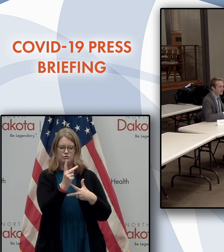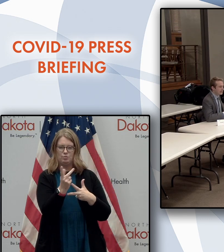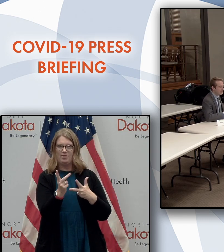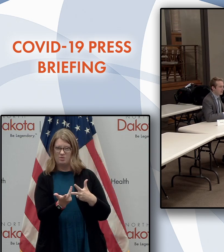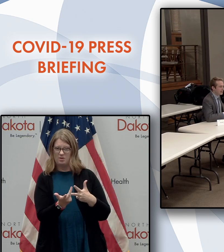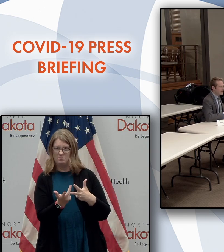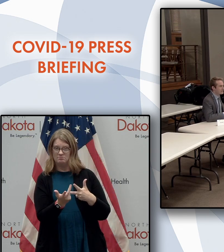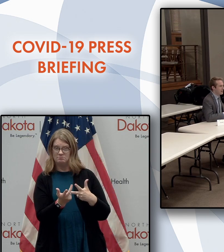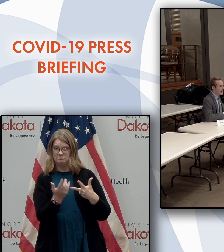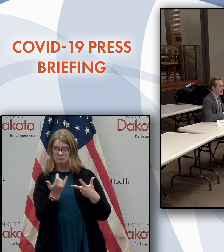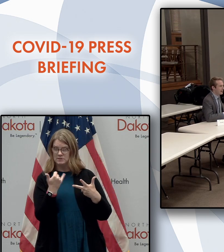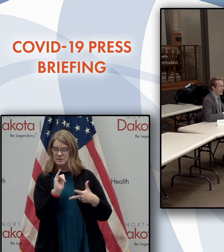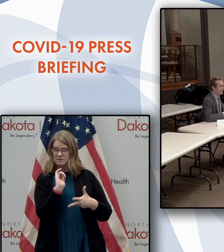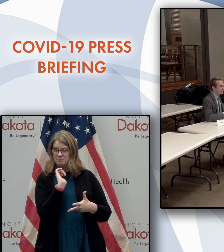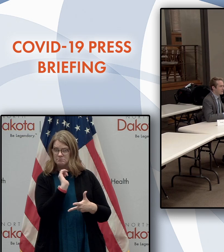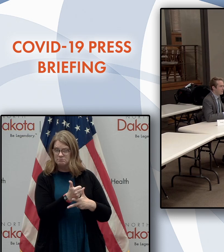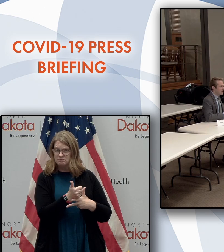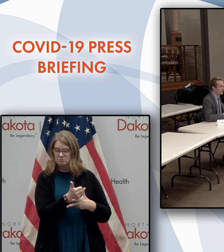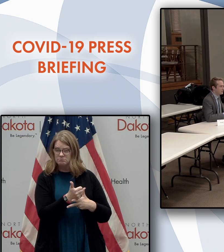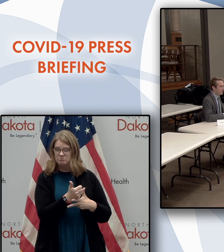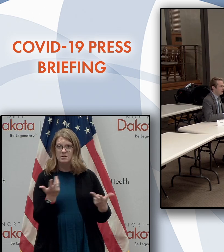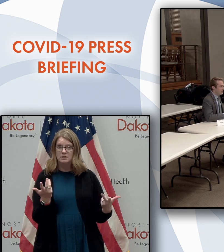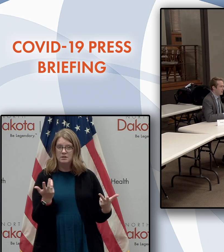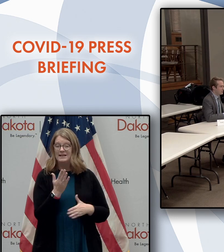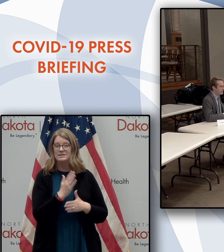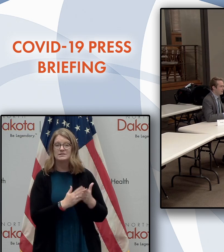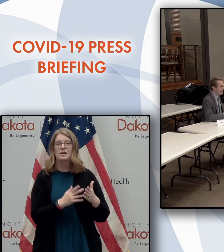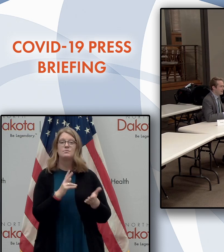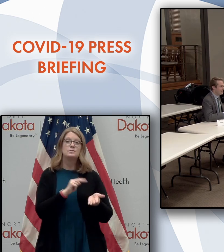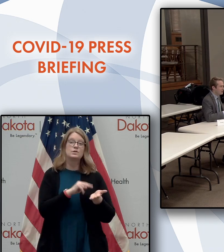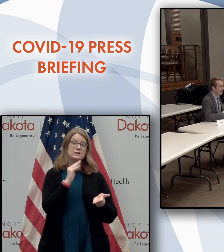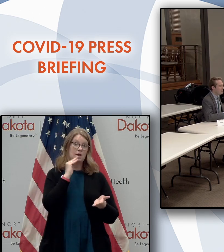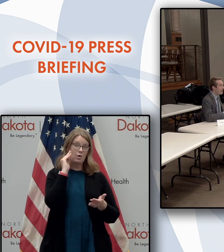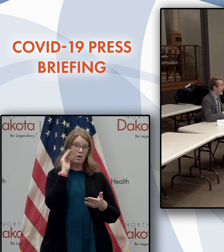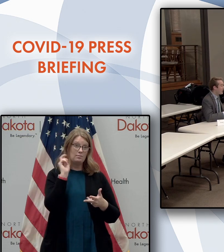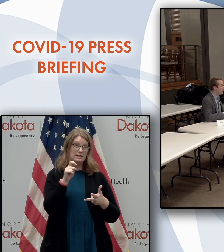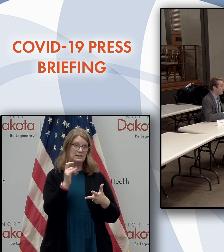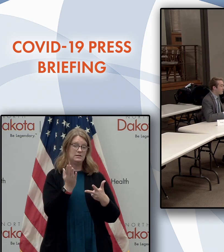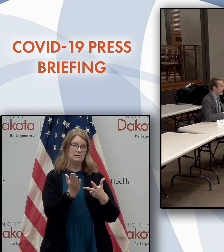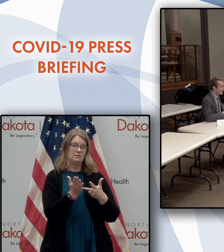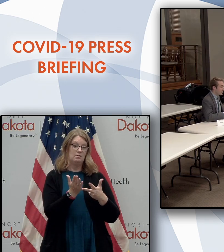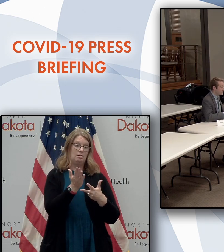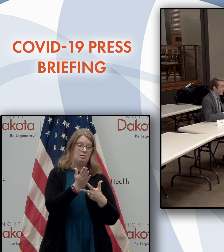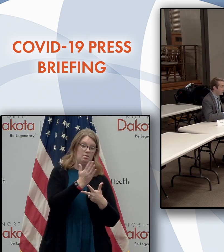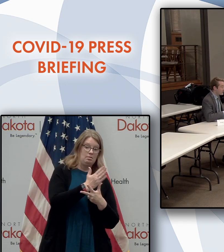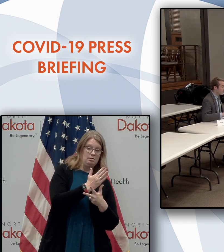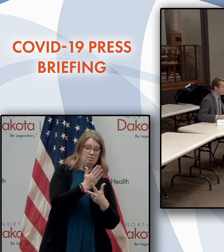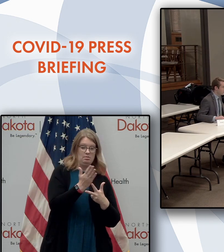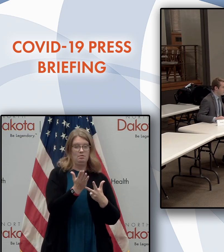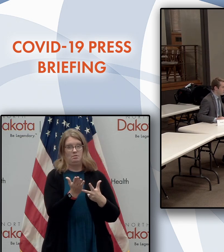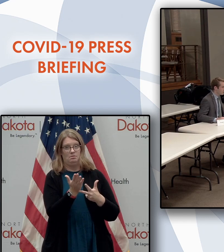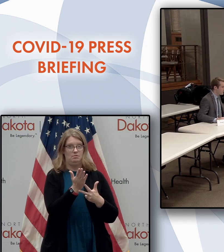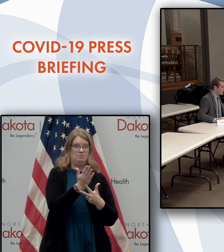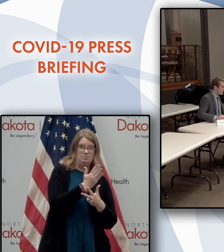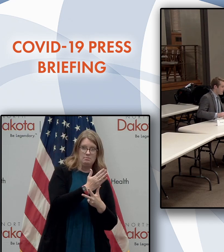still in place, and have some long-term care facilities needed to go back a few phases as of late?